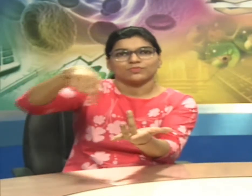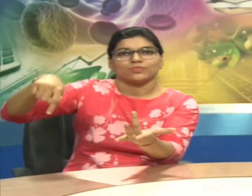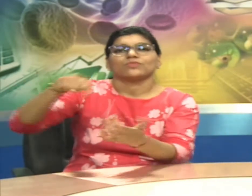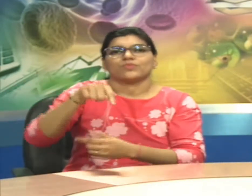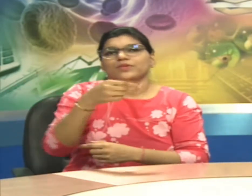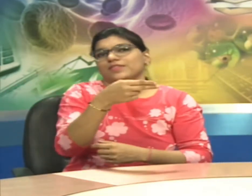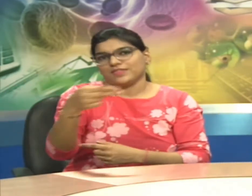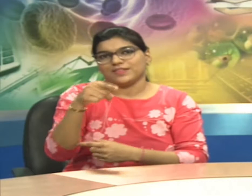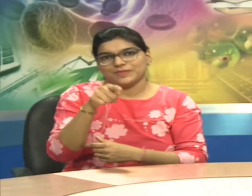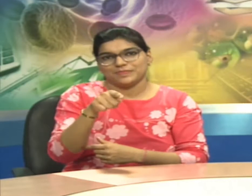as intermediary.